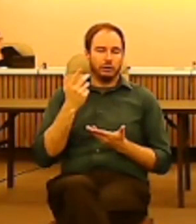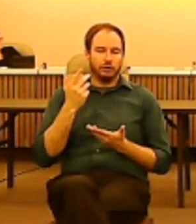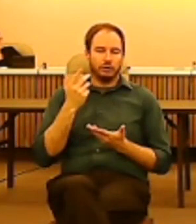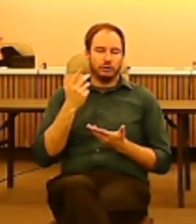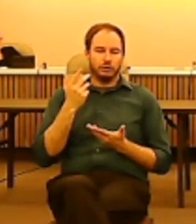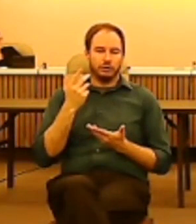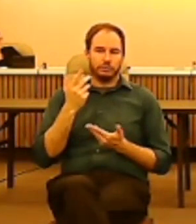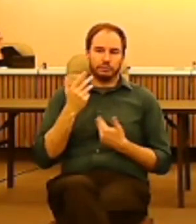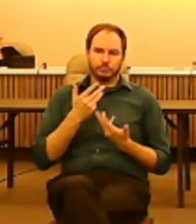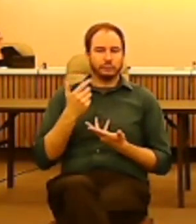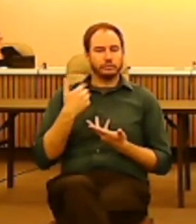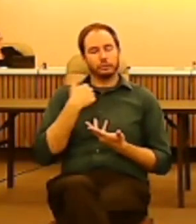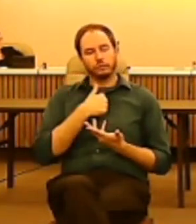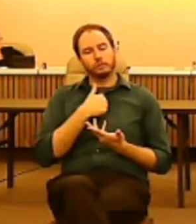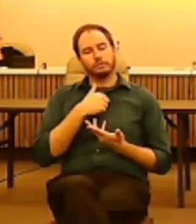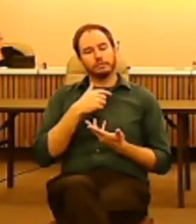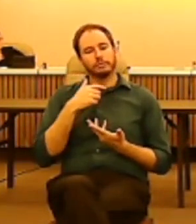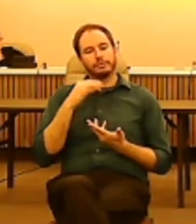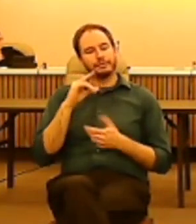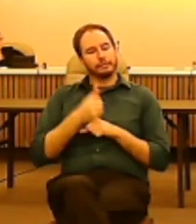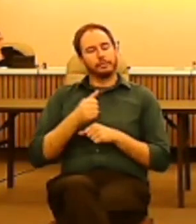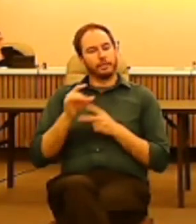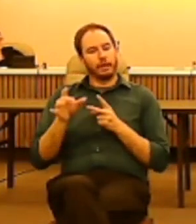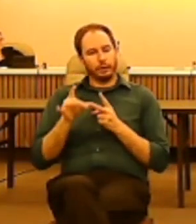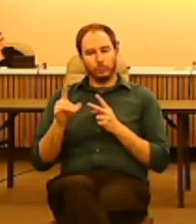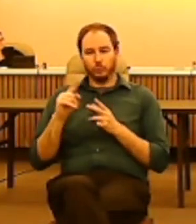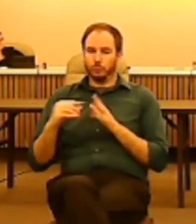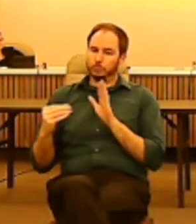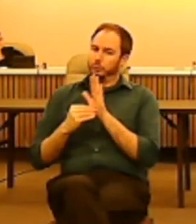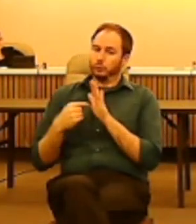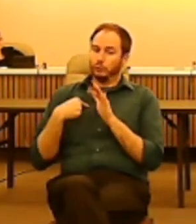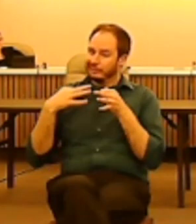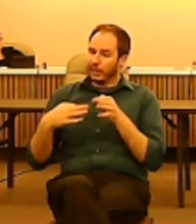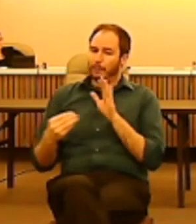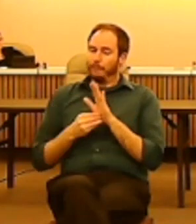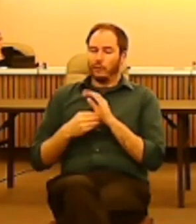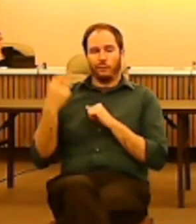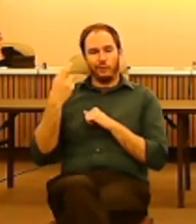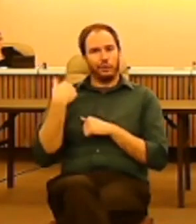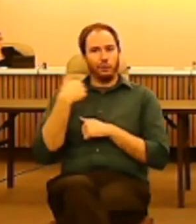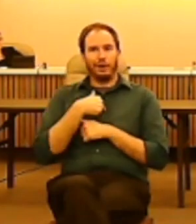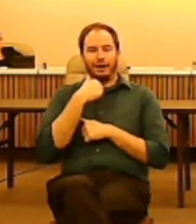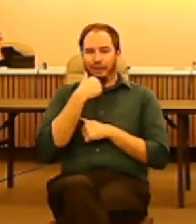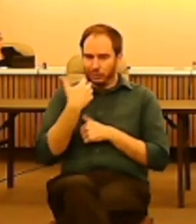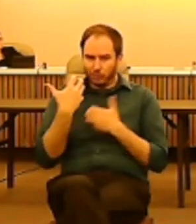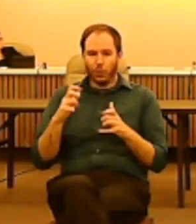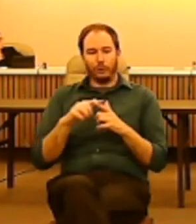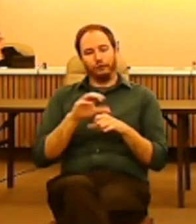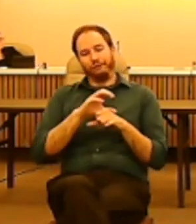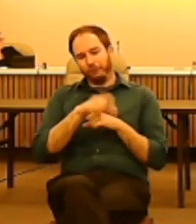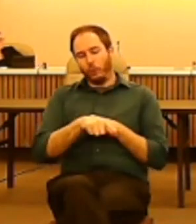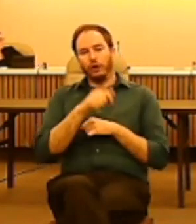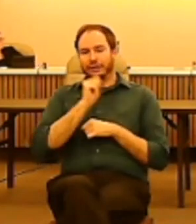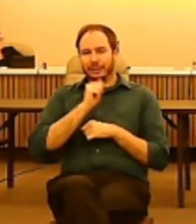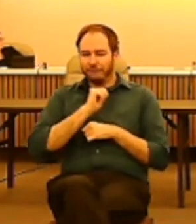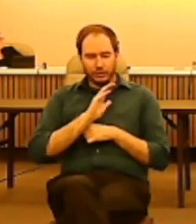at this, and we did it, that was optional as to whether we put it in there. We chose to put it in there because again, we're not trying to create hardships. There